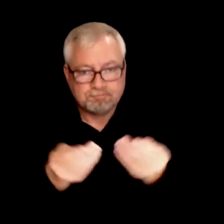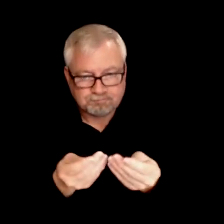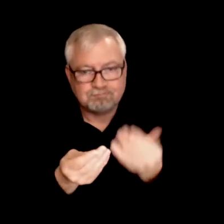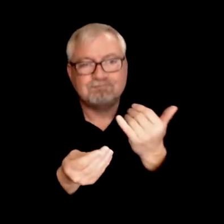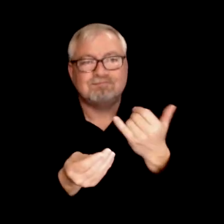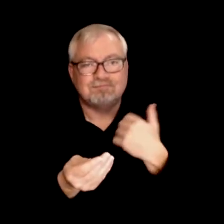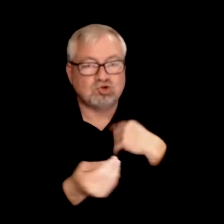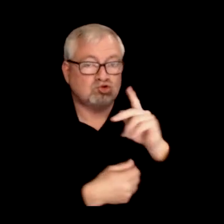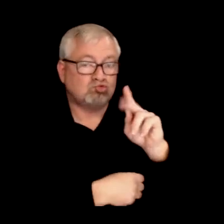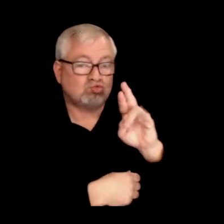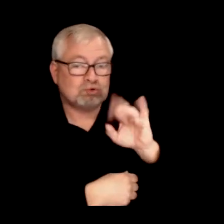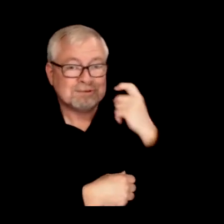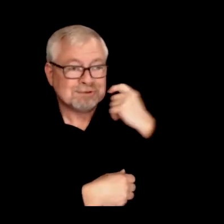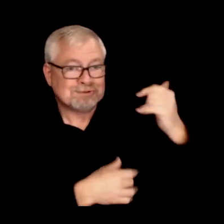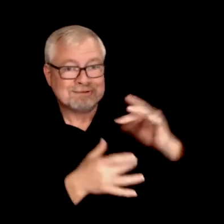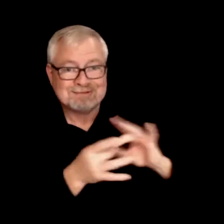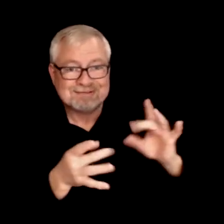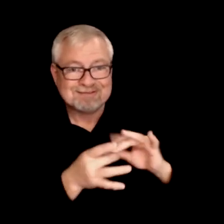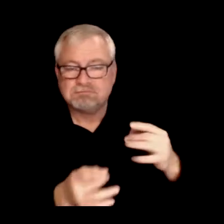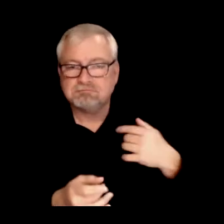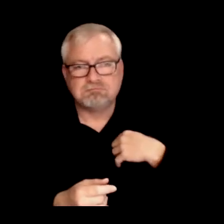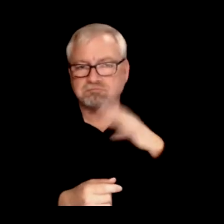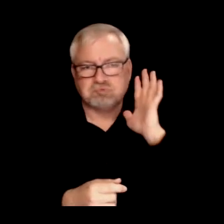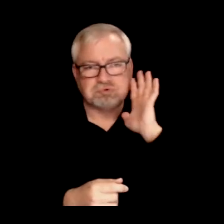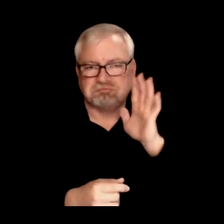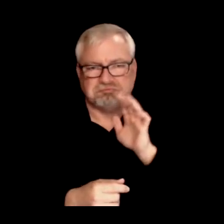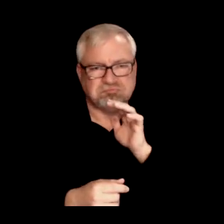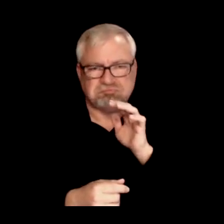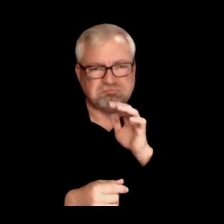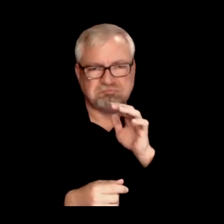will be, you know, data that is so sensitive